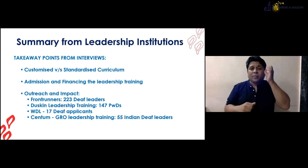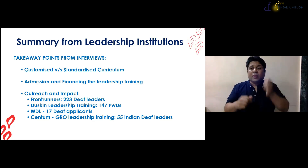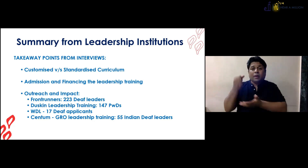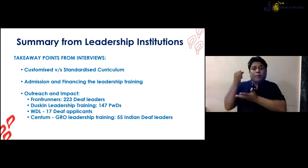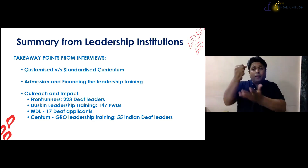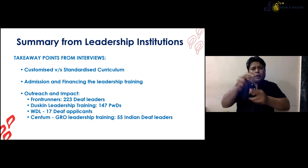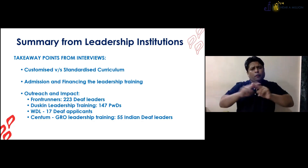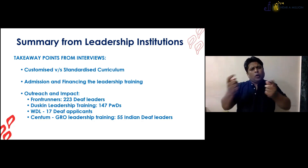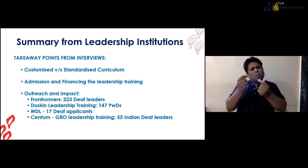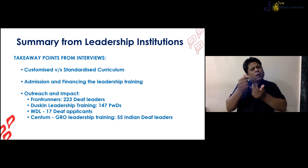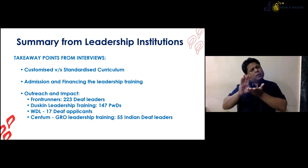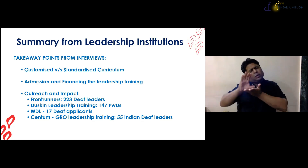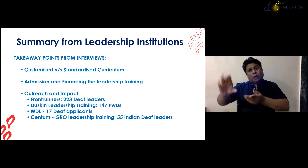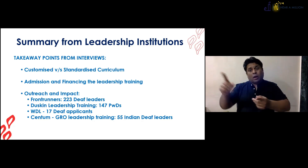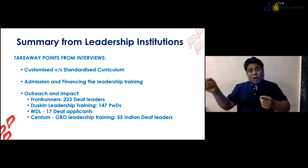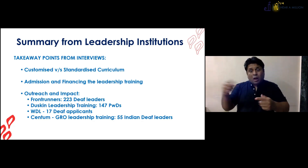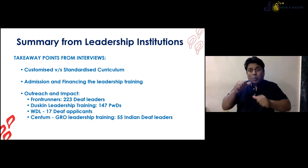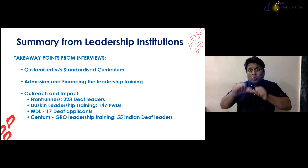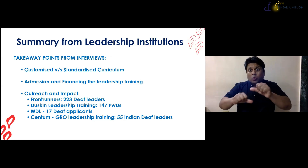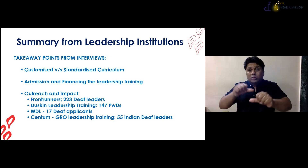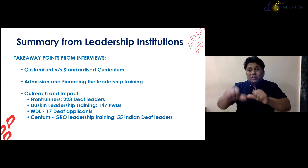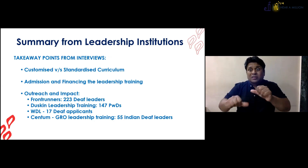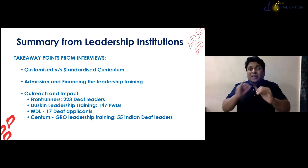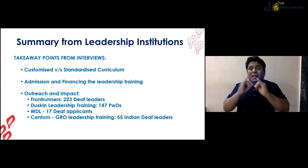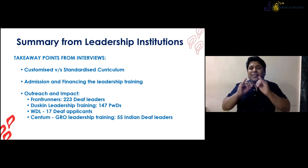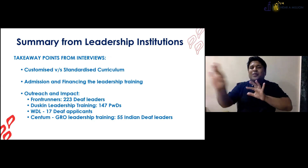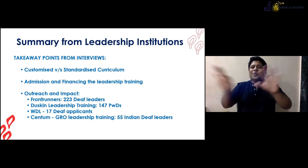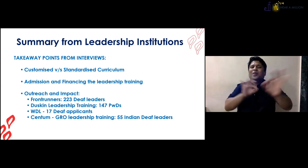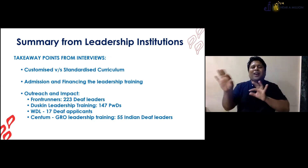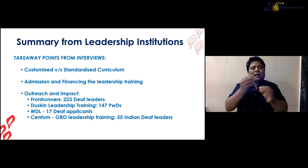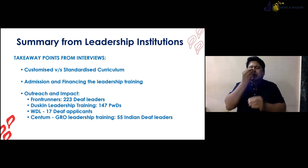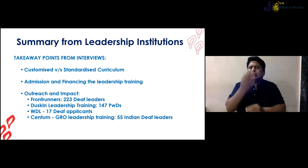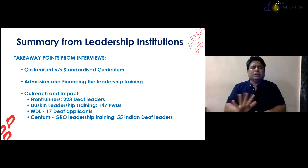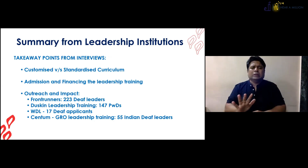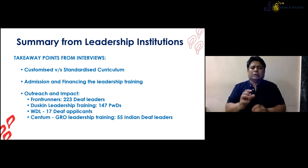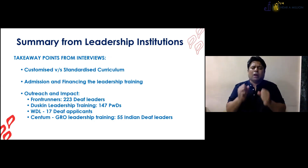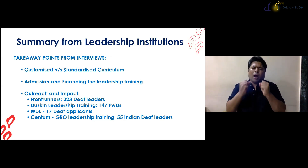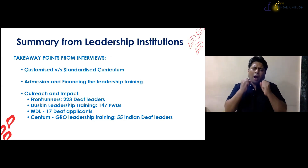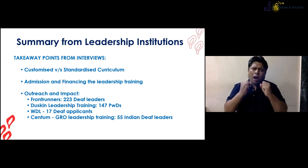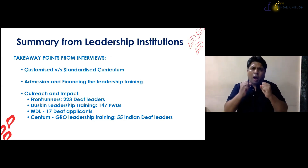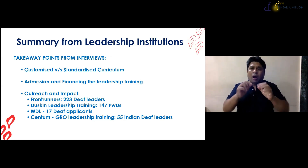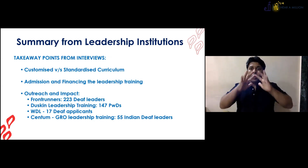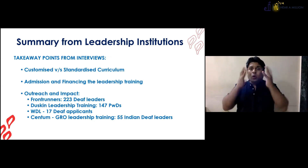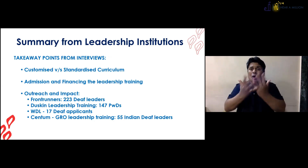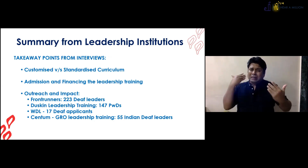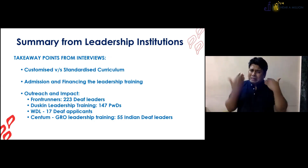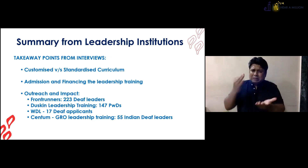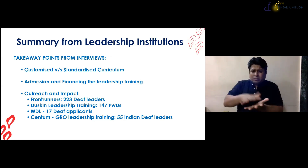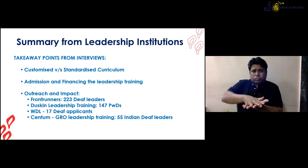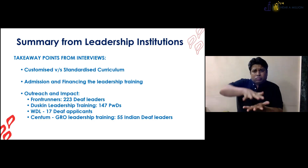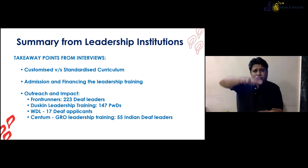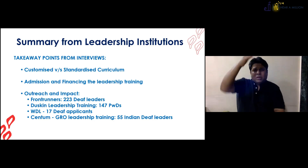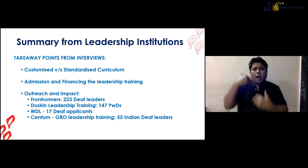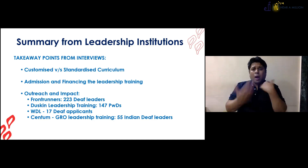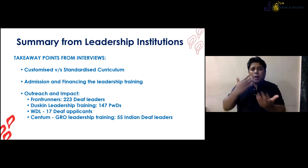and they also have a full grant, but the process of interview, it's not easy at all. I